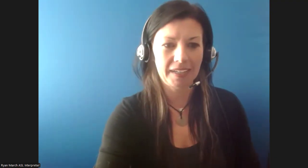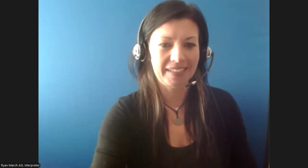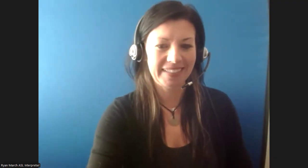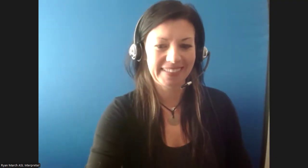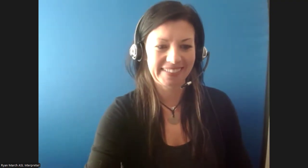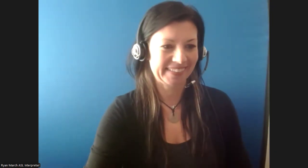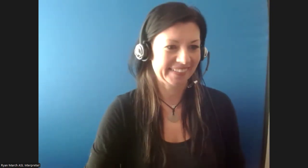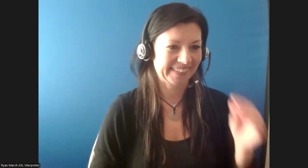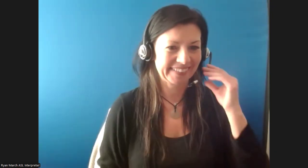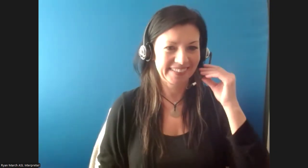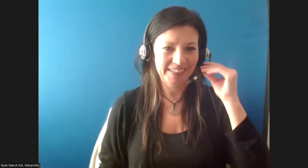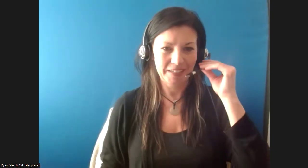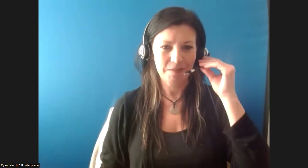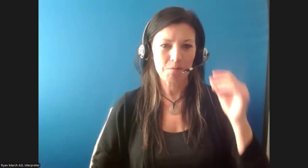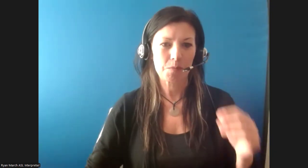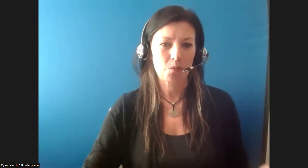All